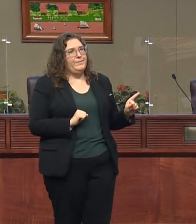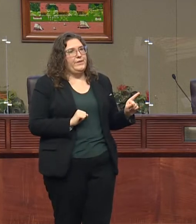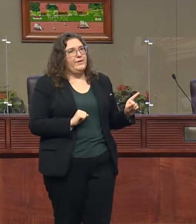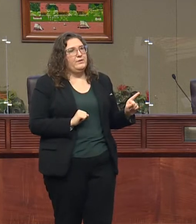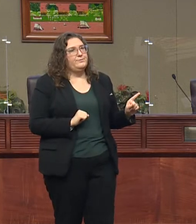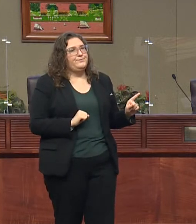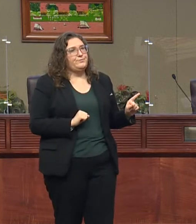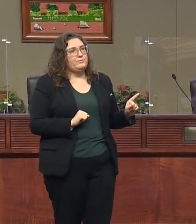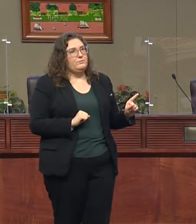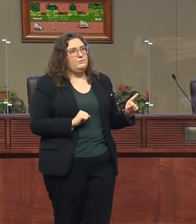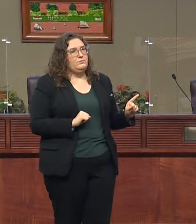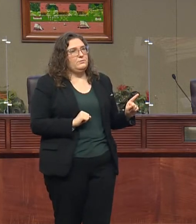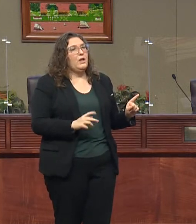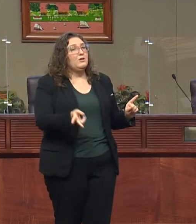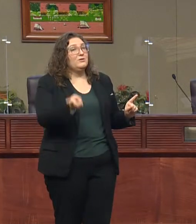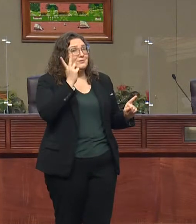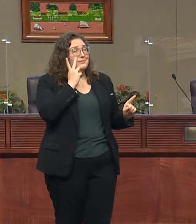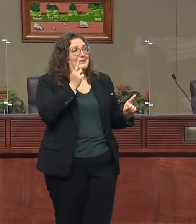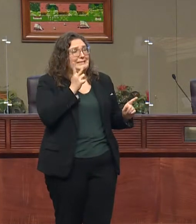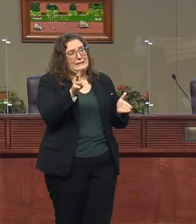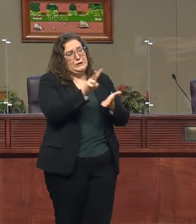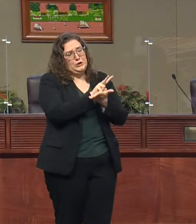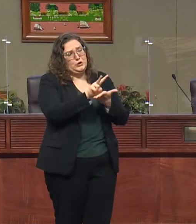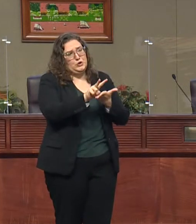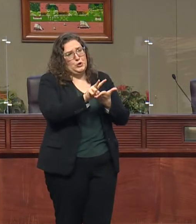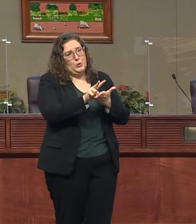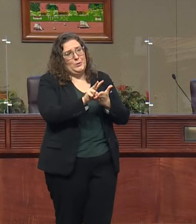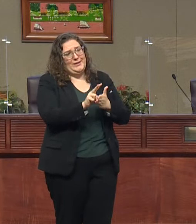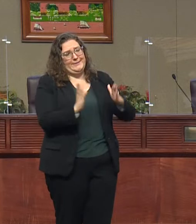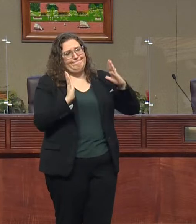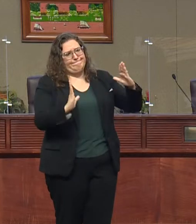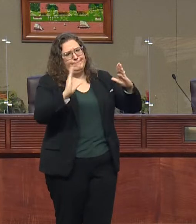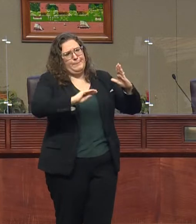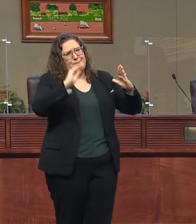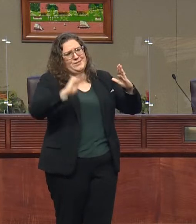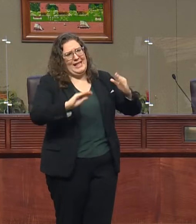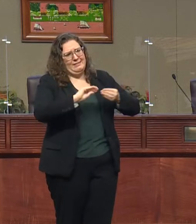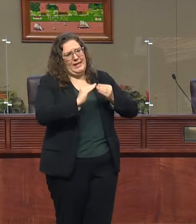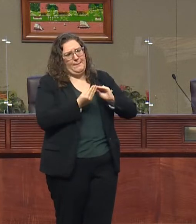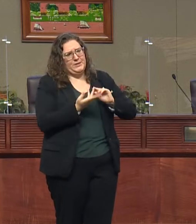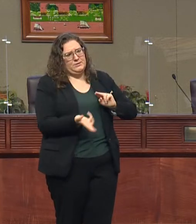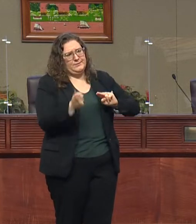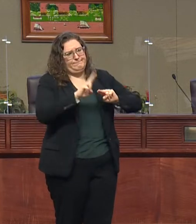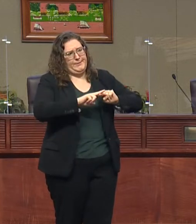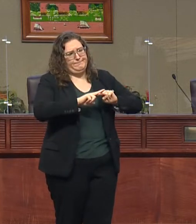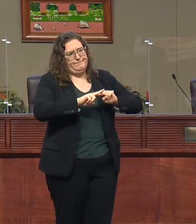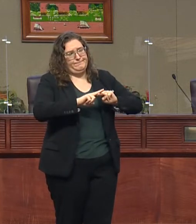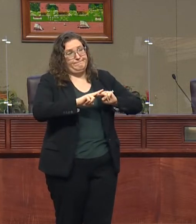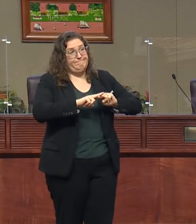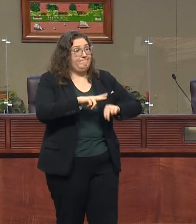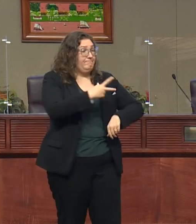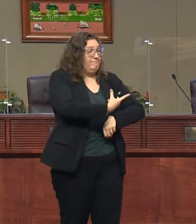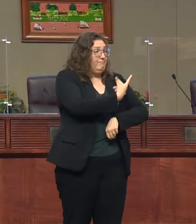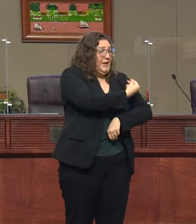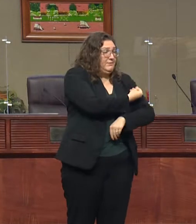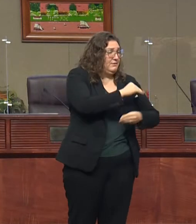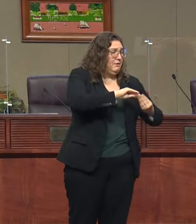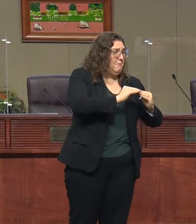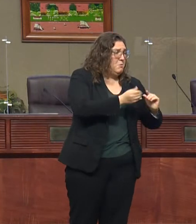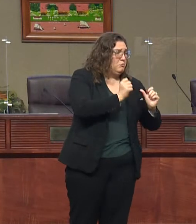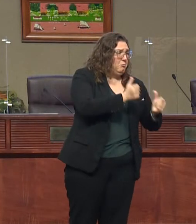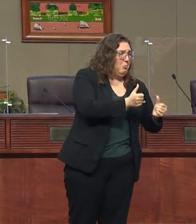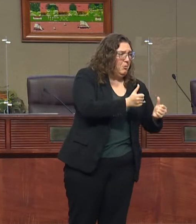are seeing the 14-day rolling average creeping up a little bit. The vaccination rate is pretty good.